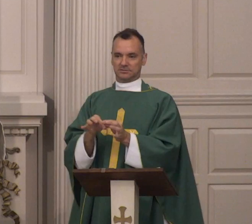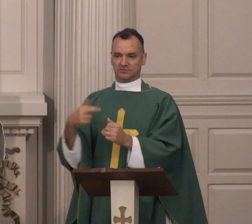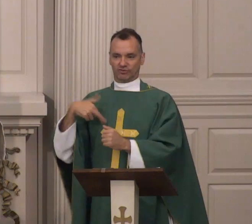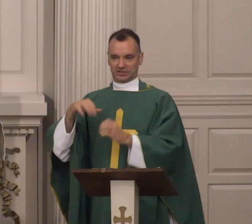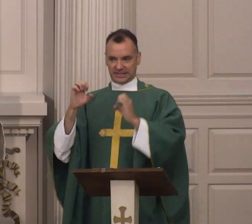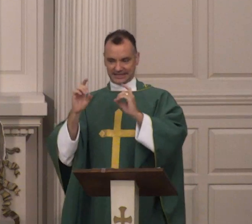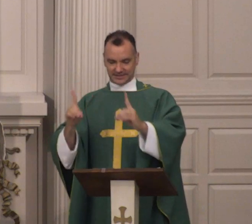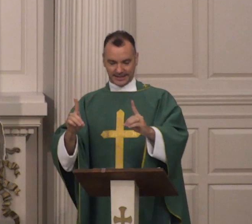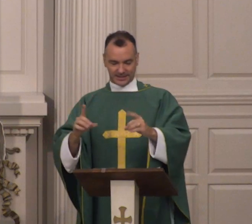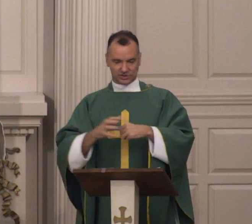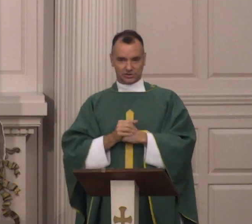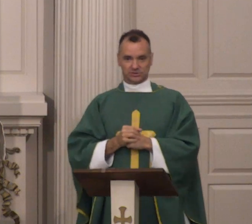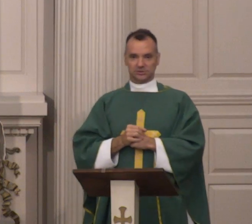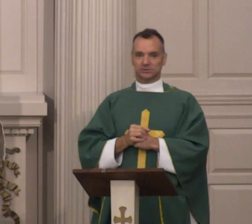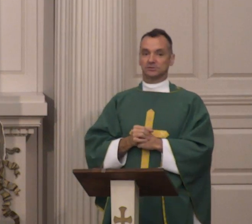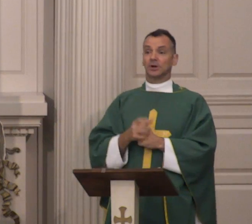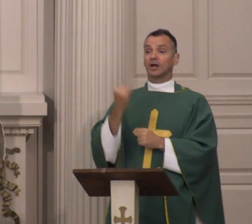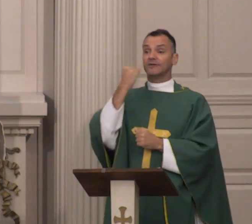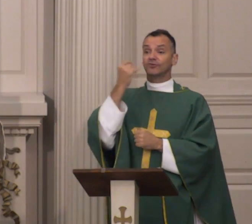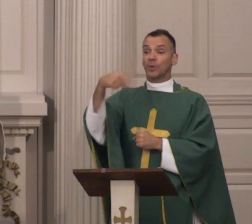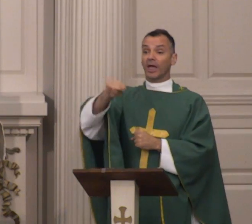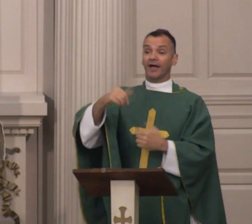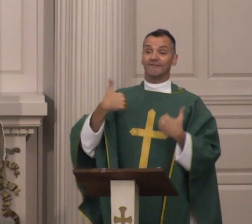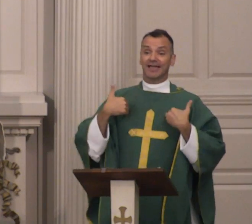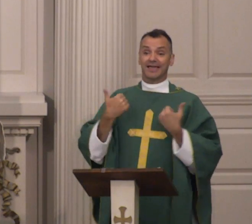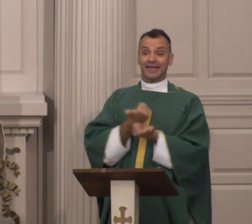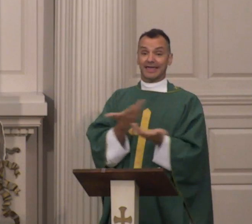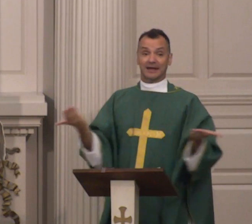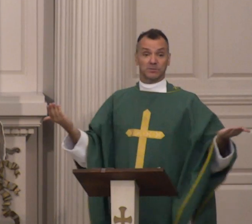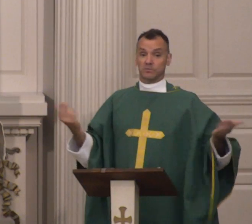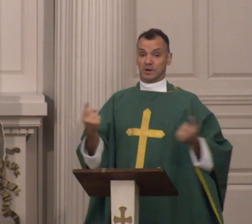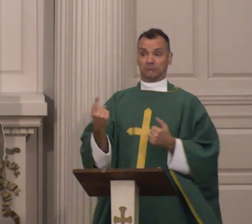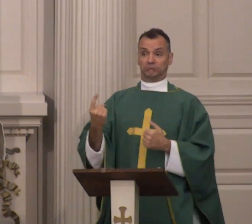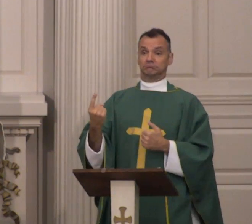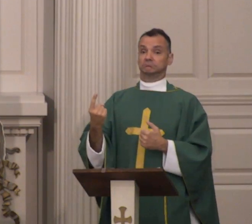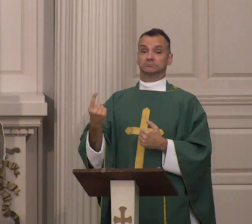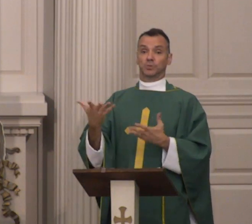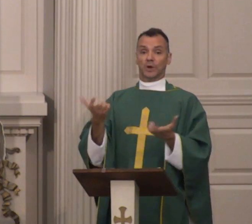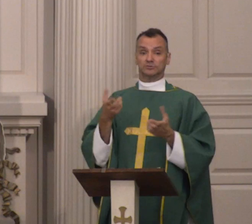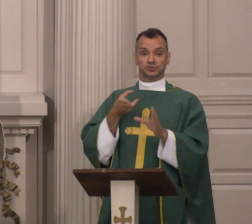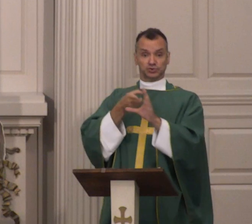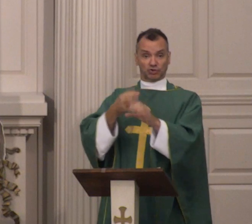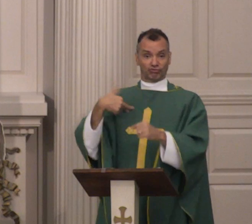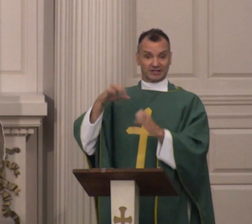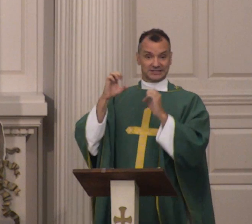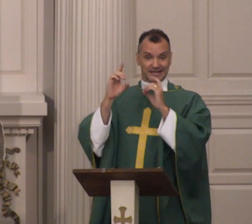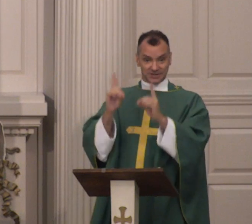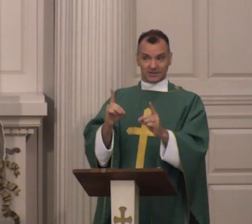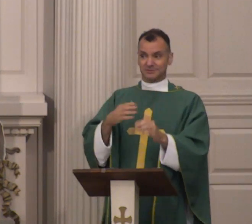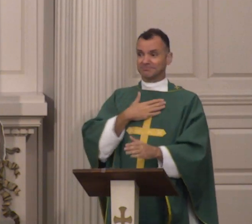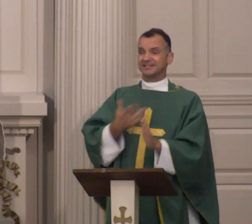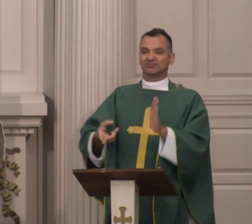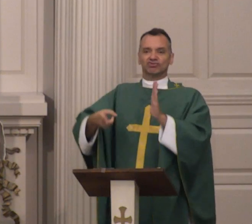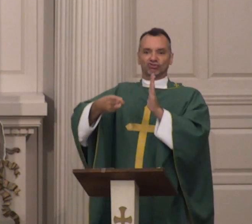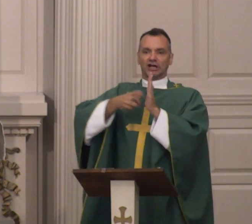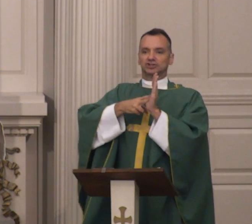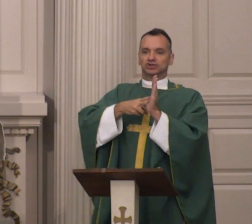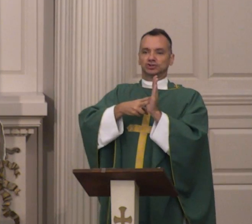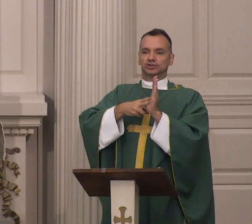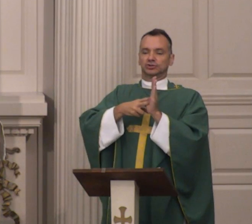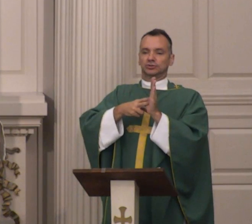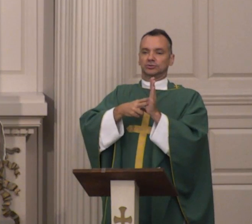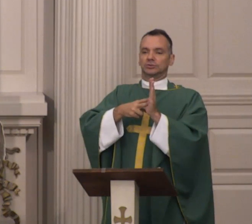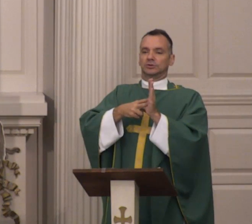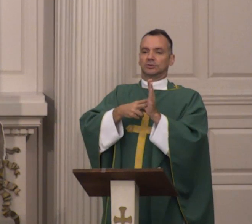and the 10:30 Mass. Okay, that's when religious education begins. If you would like to join us,